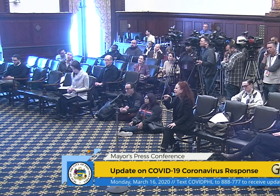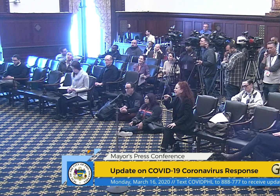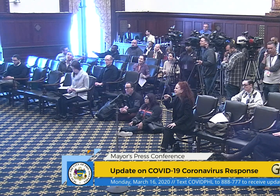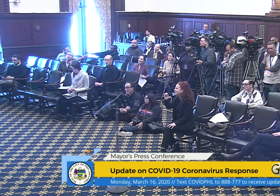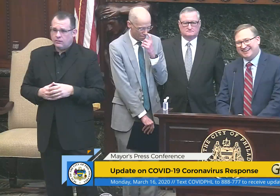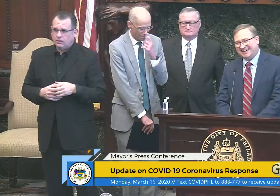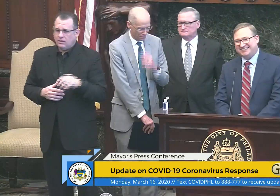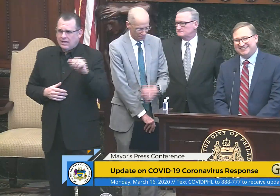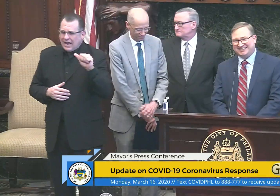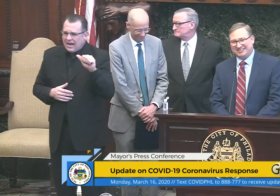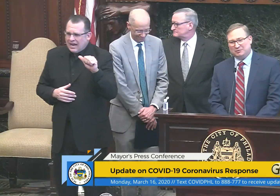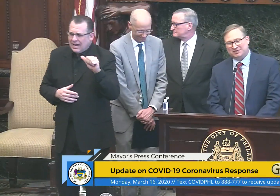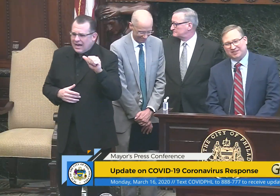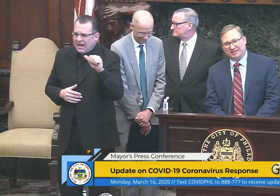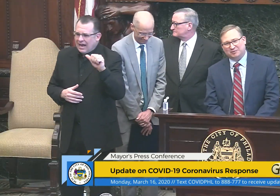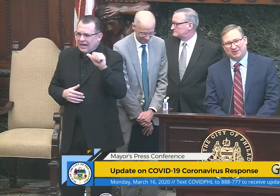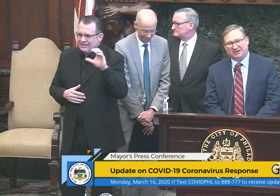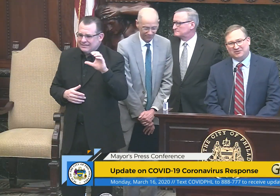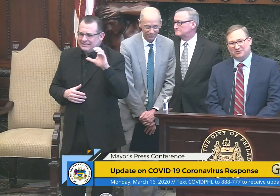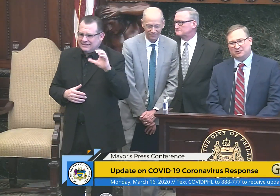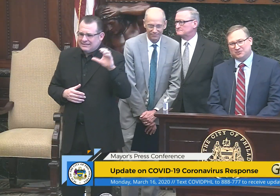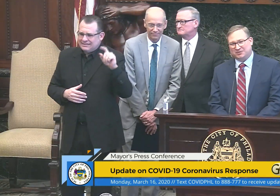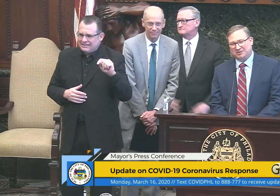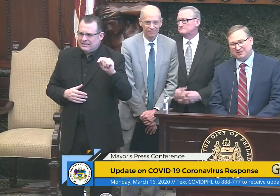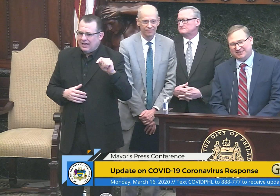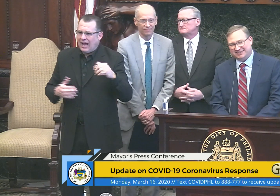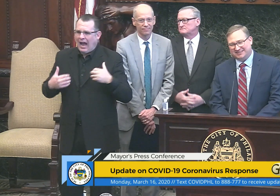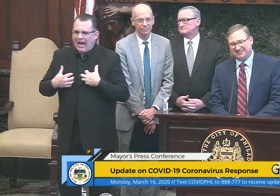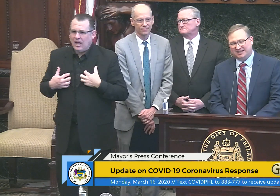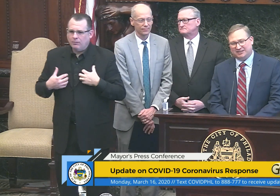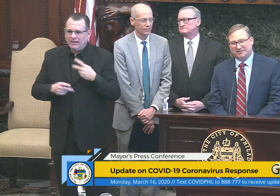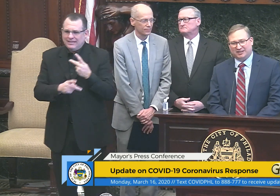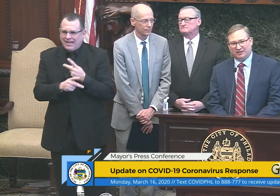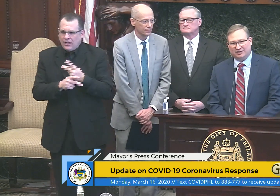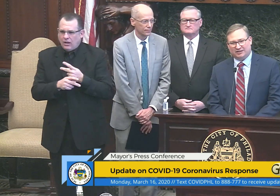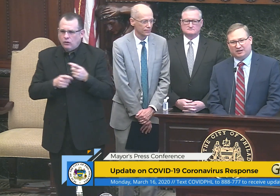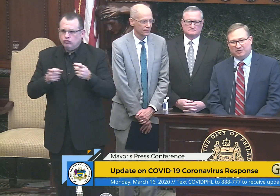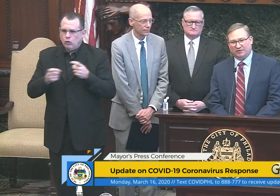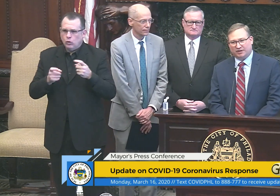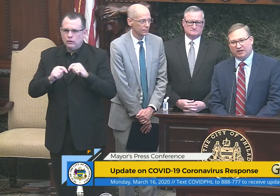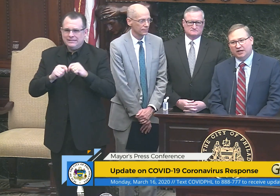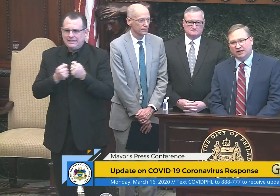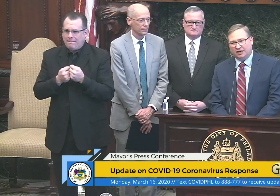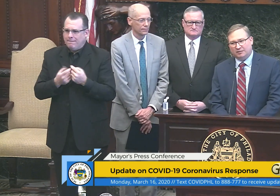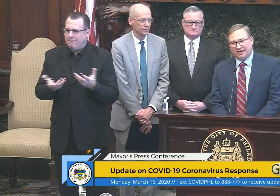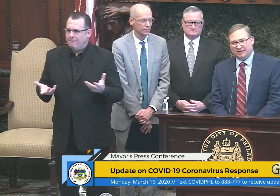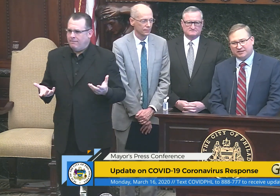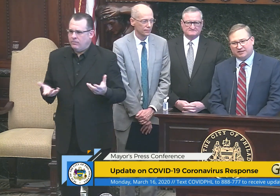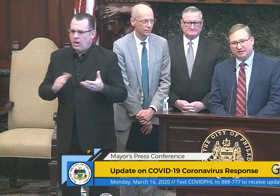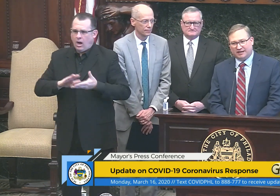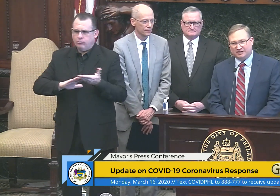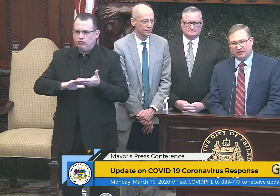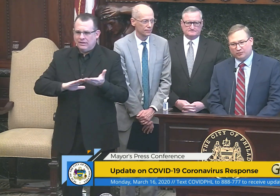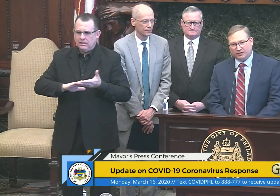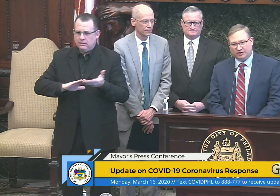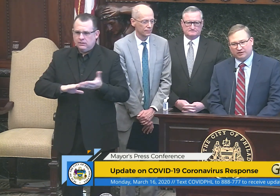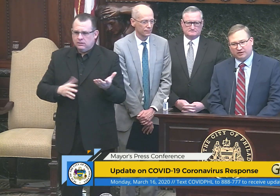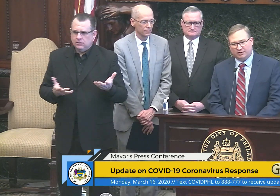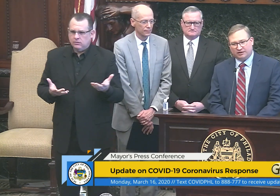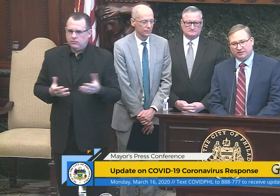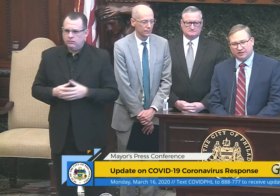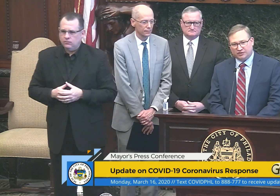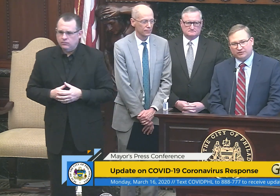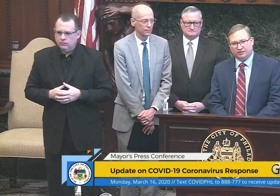Will ACCT, which is Animal Care and Control Team, stay up and running as the